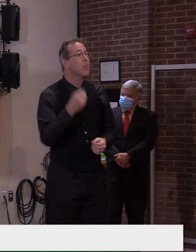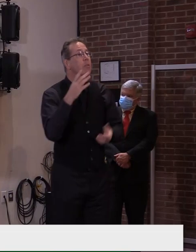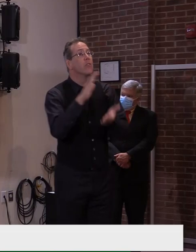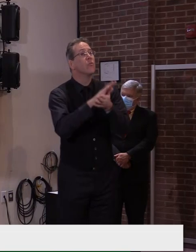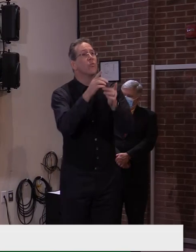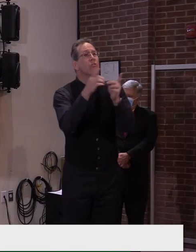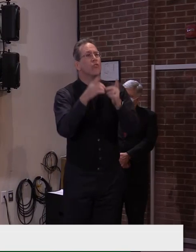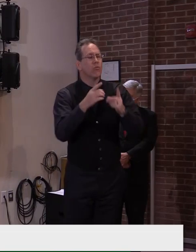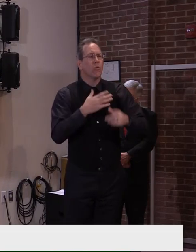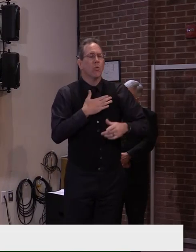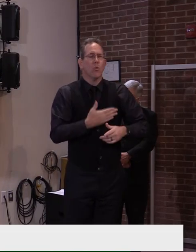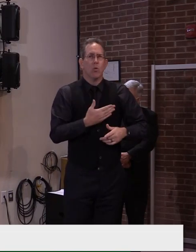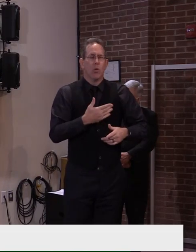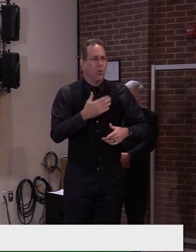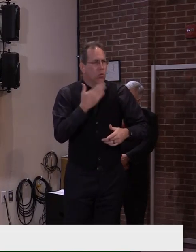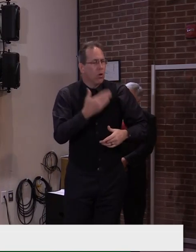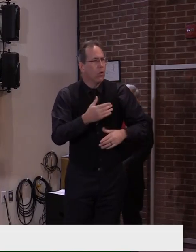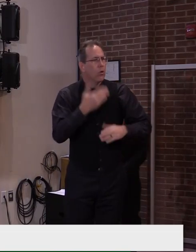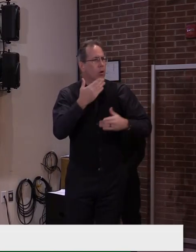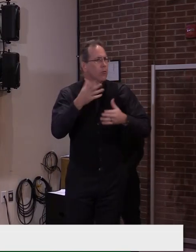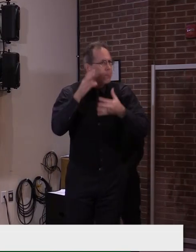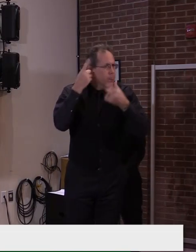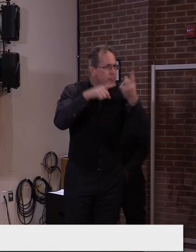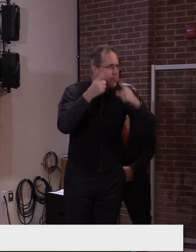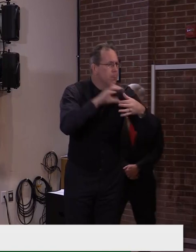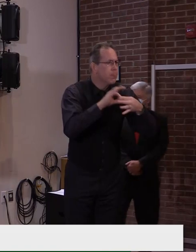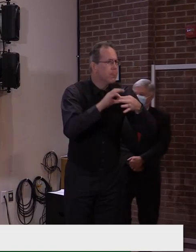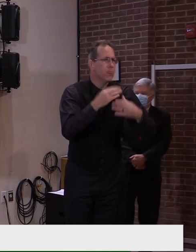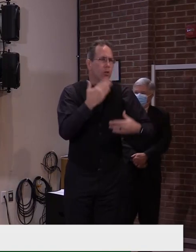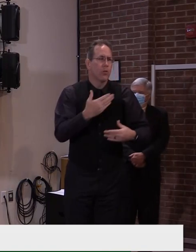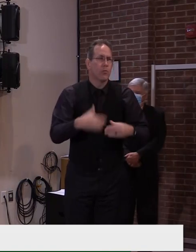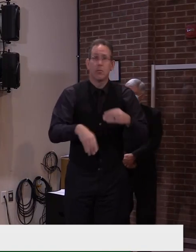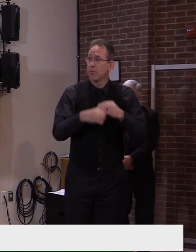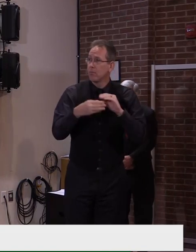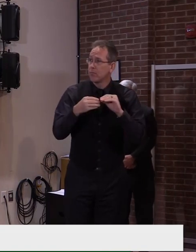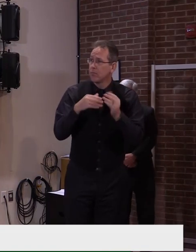Secretary Smith, Secretary French.